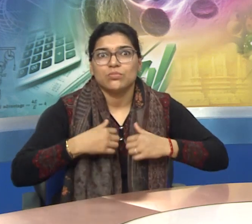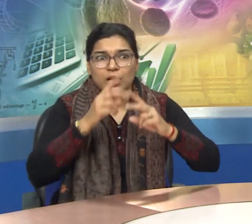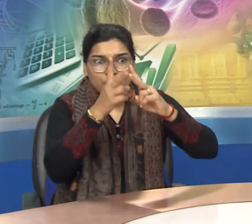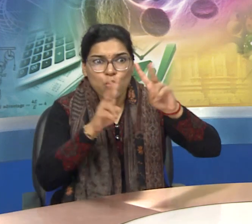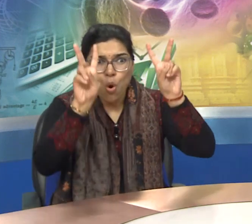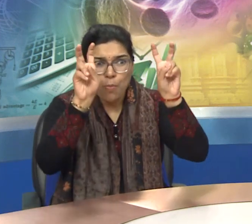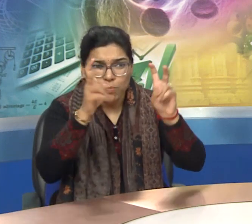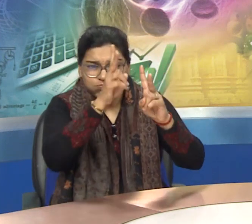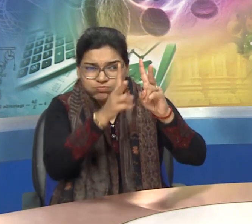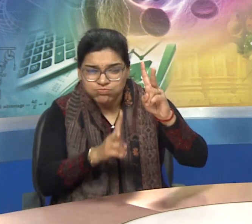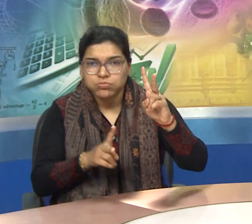in reading books.